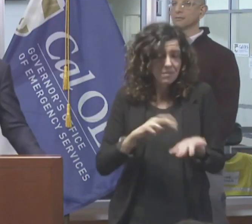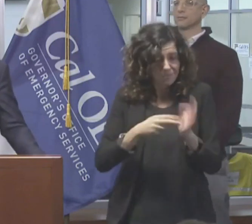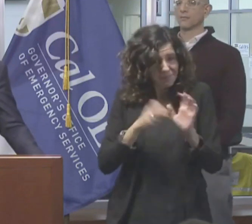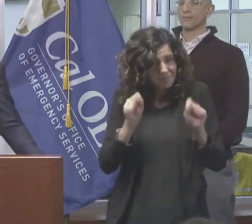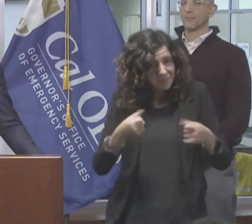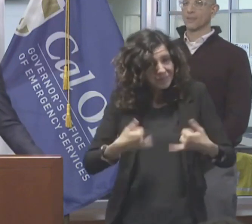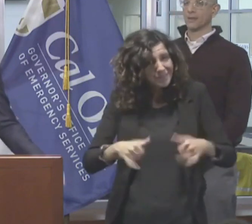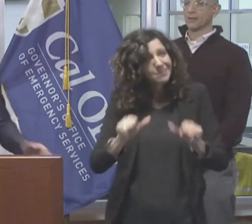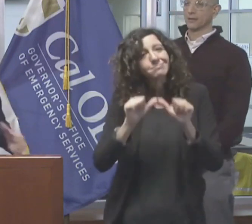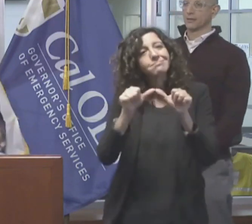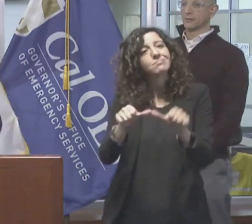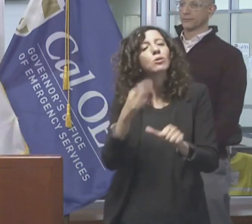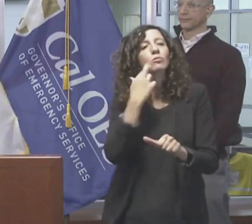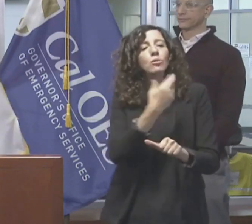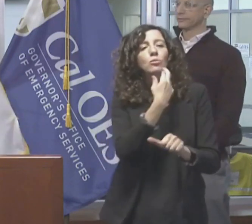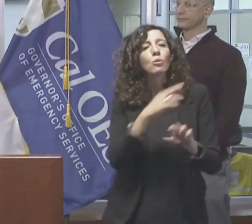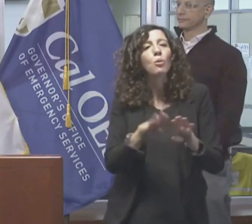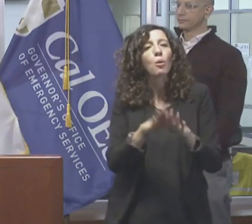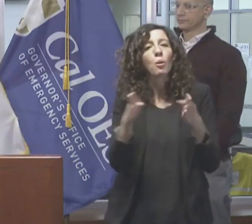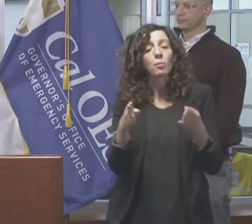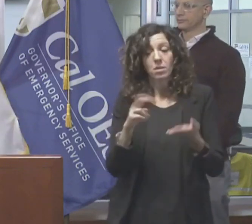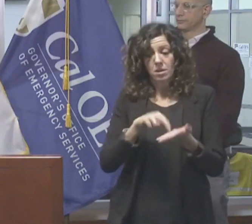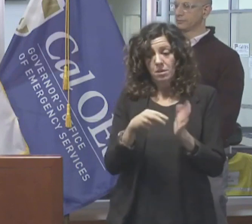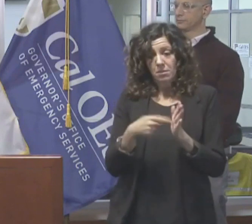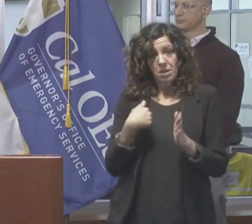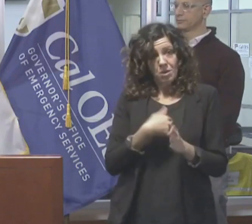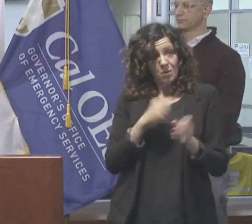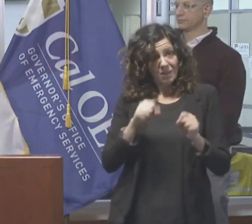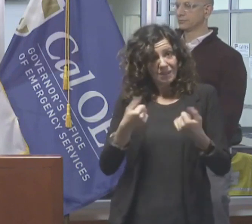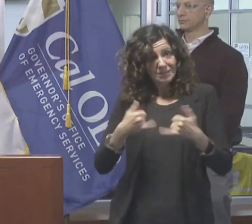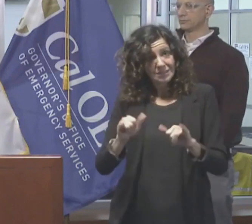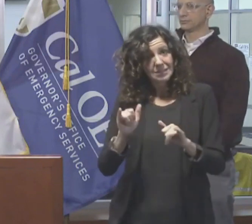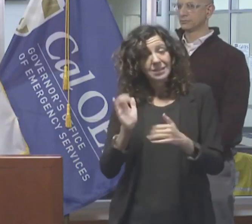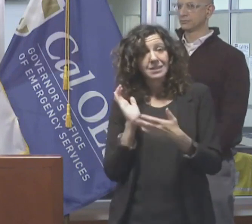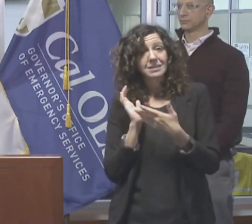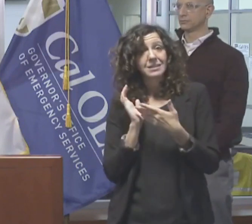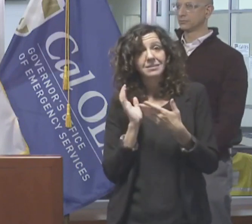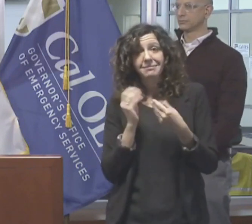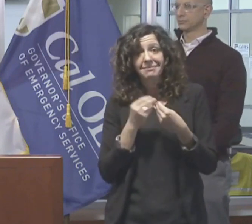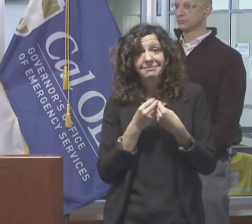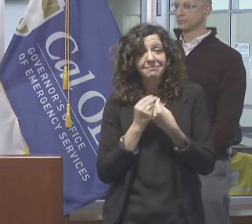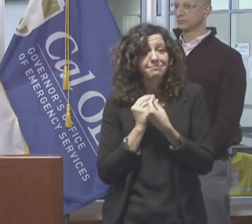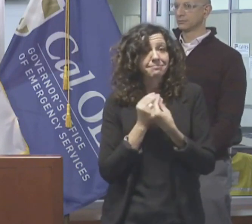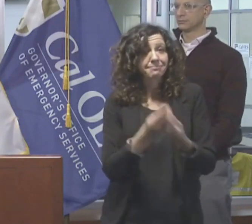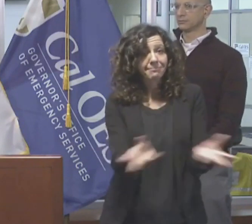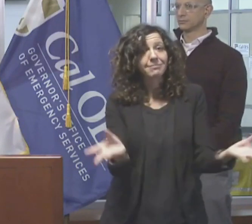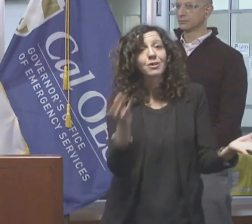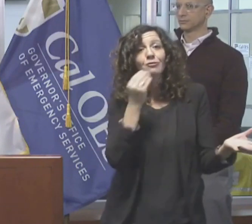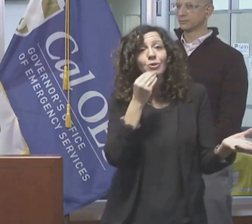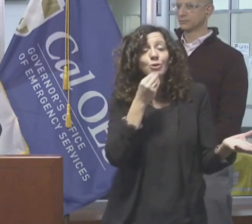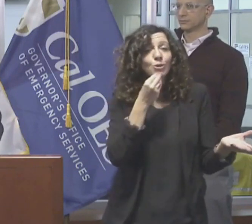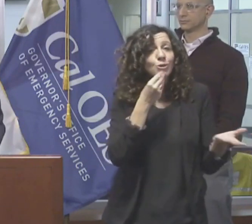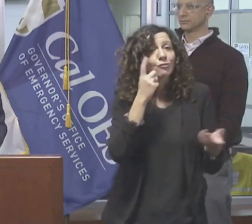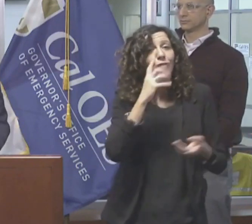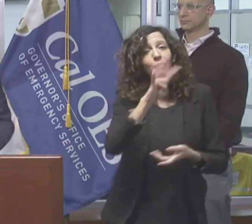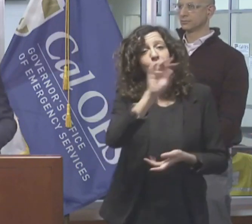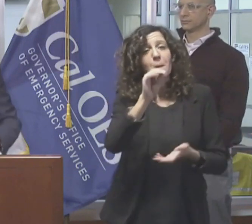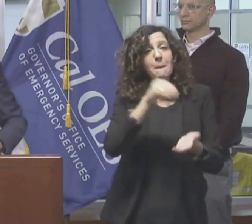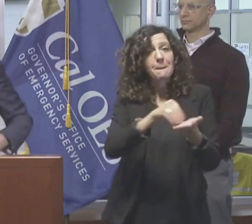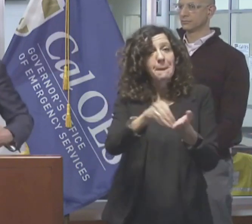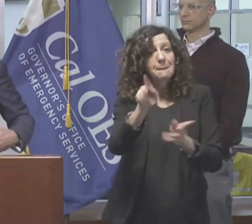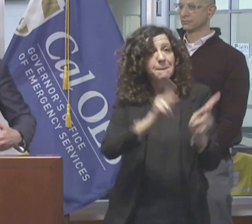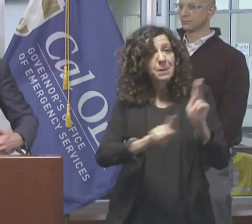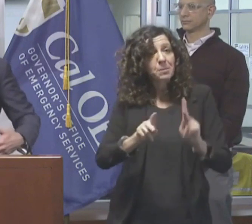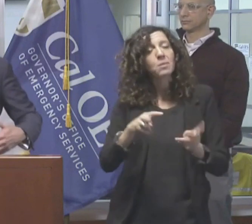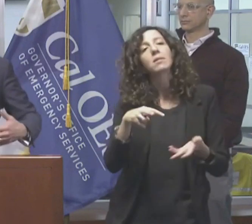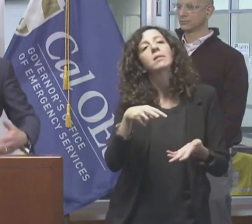feel like we have the capacity to deliver for 40 million people their meals, their basic necessities, we may